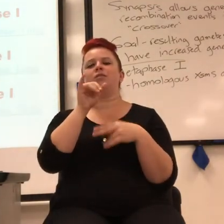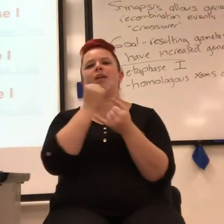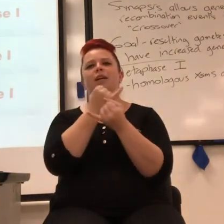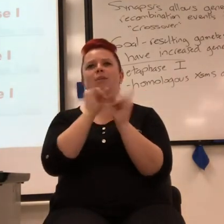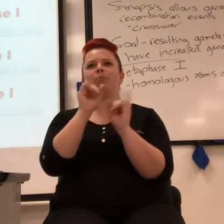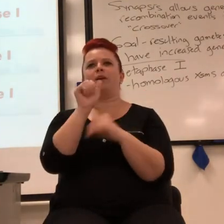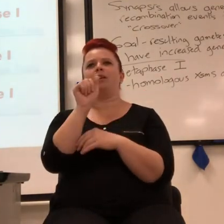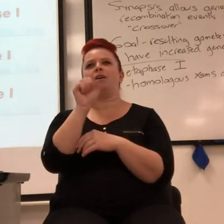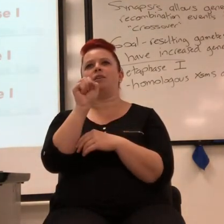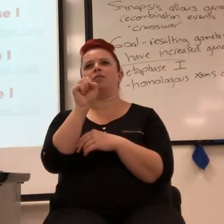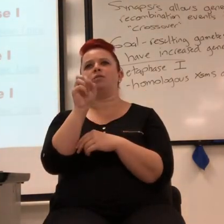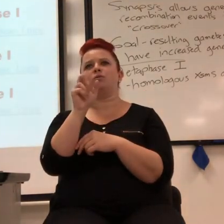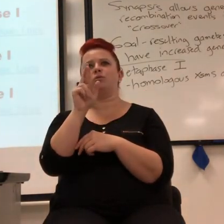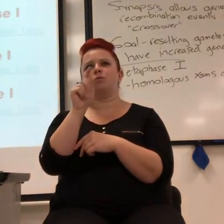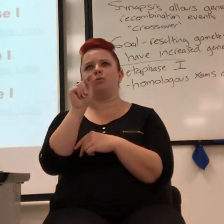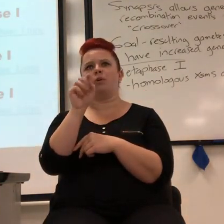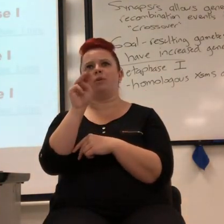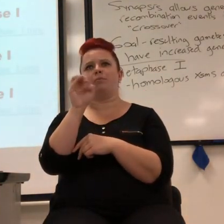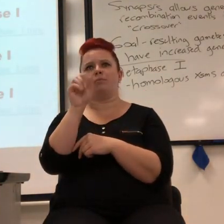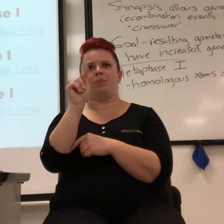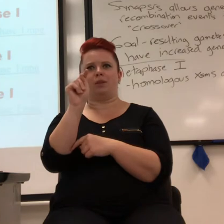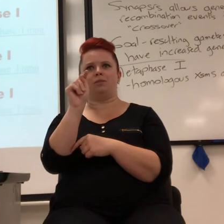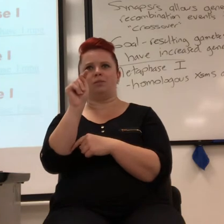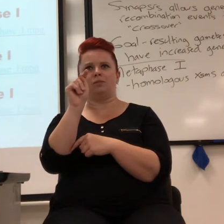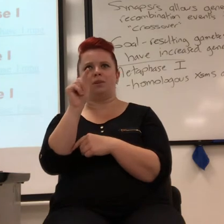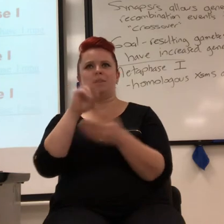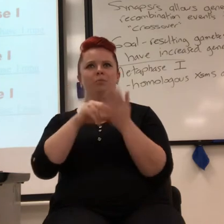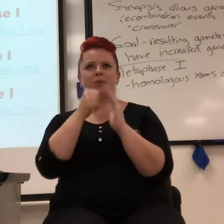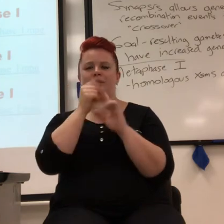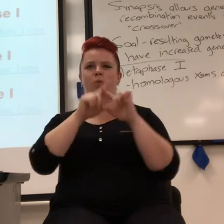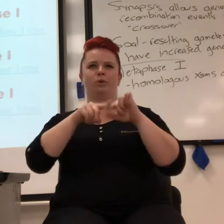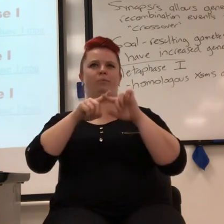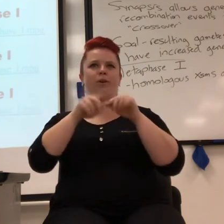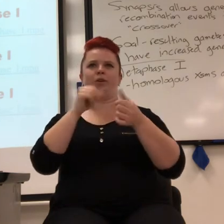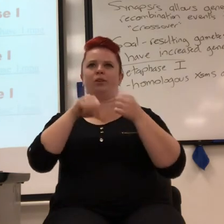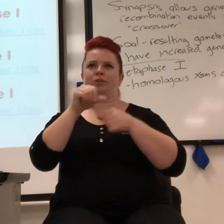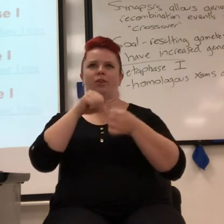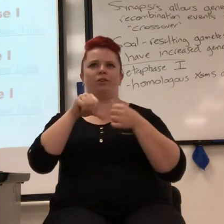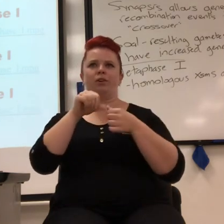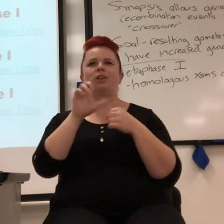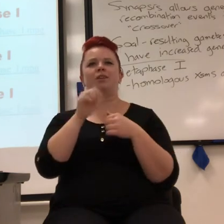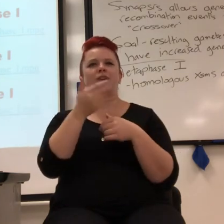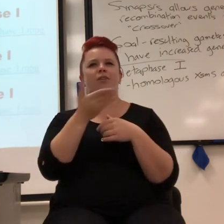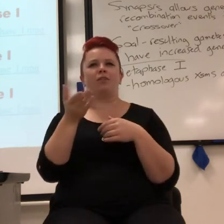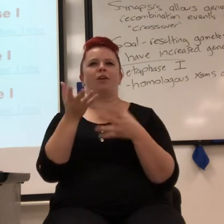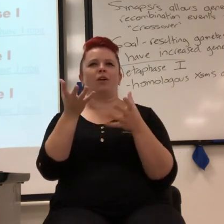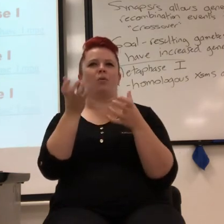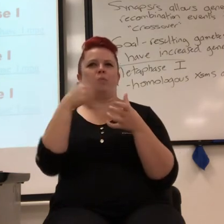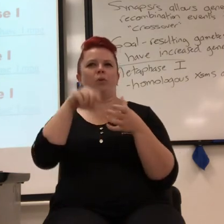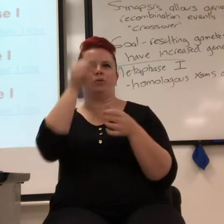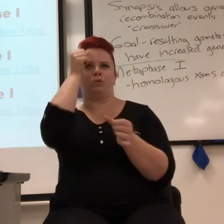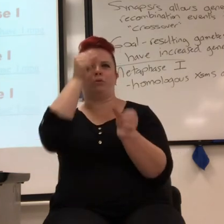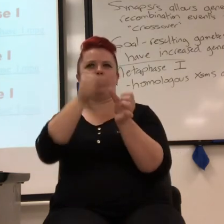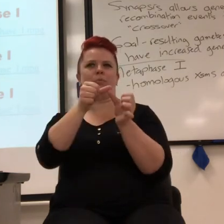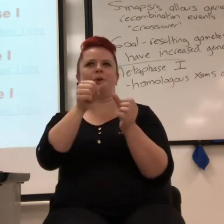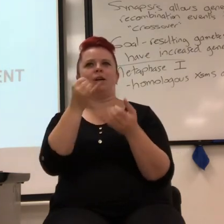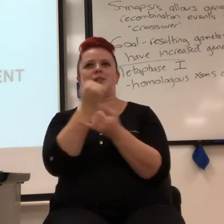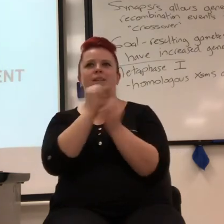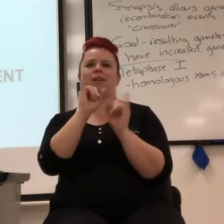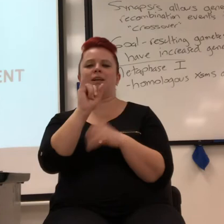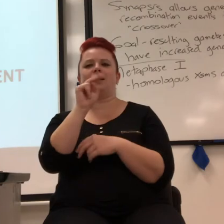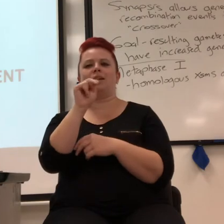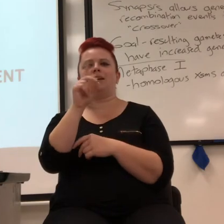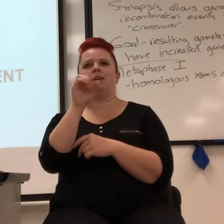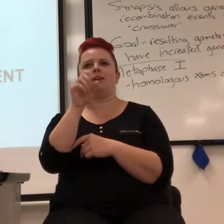assort independently. That's the other thing I want you to know from metaphase one. Okay, this independent assortment. I have some slides in here about that